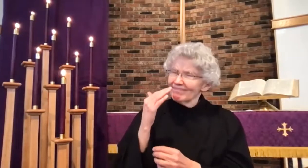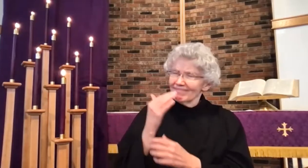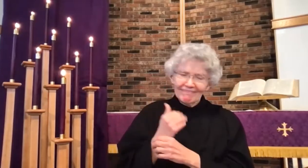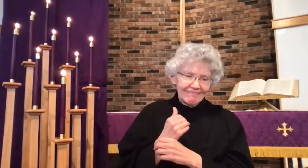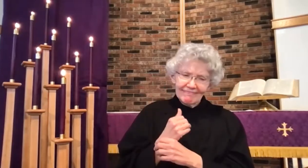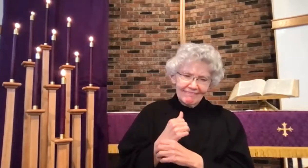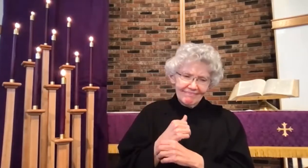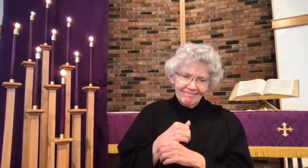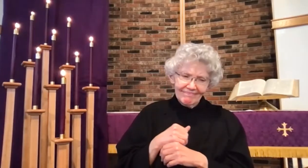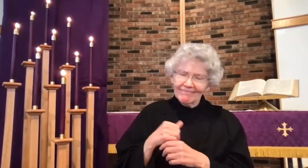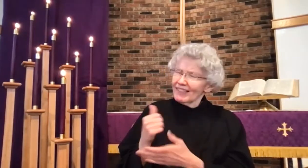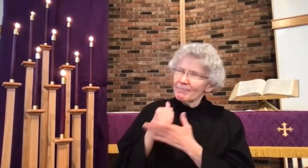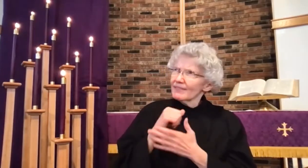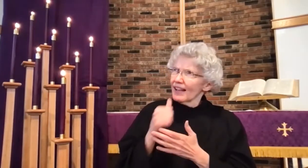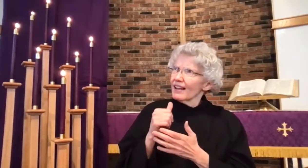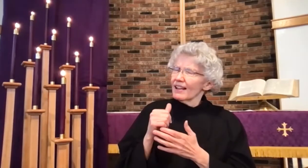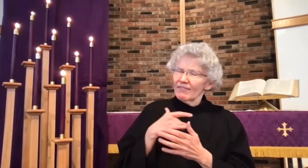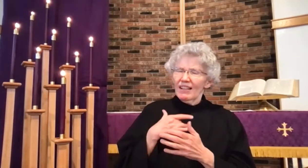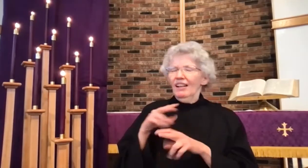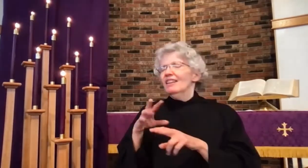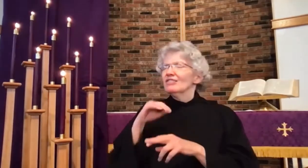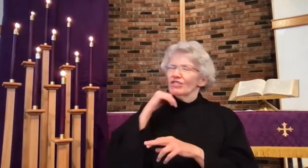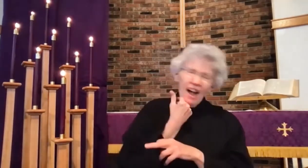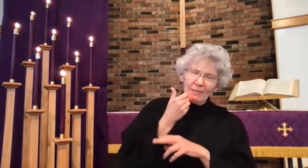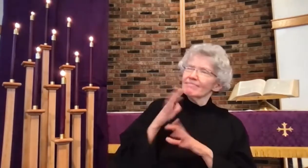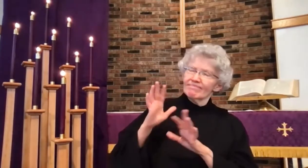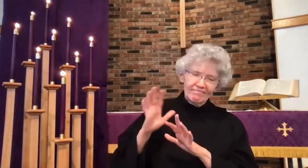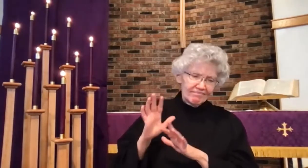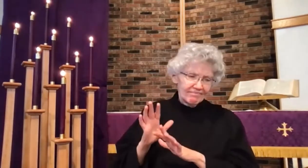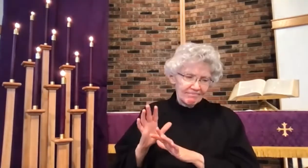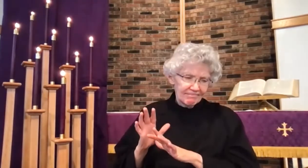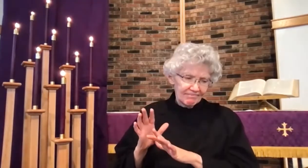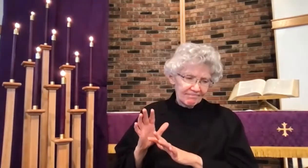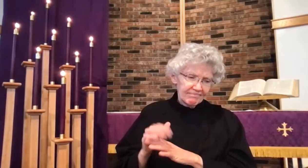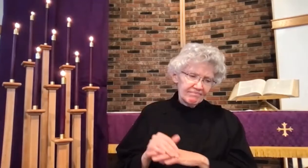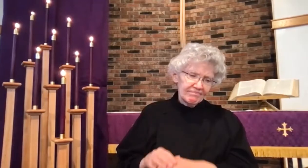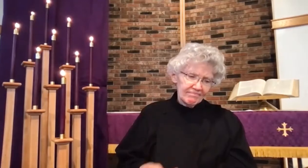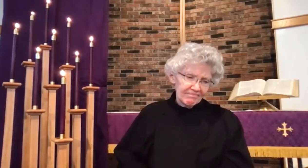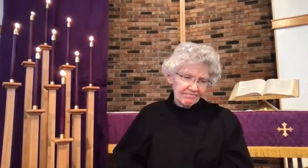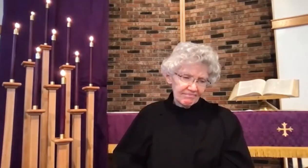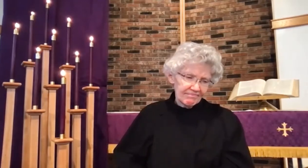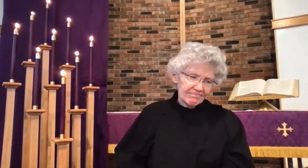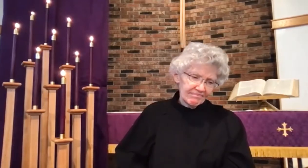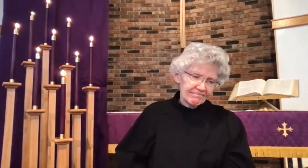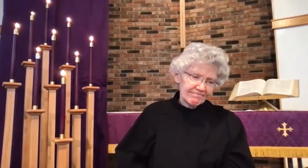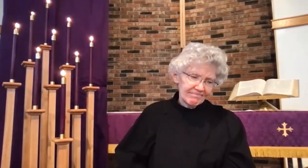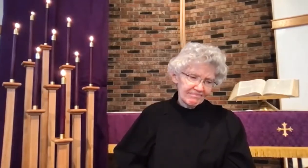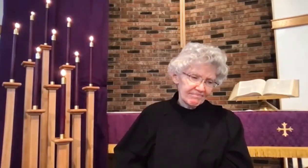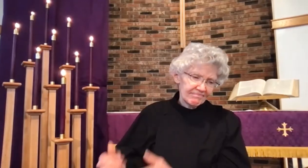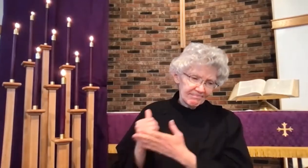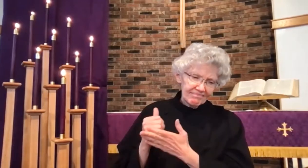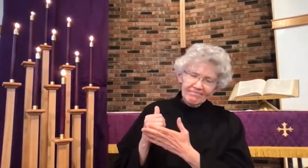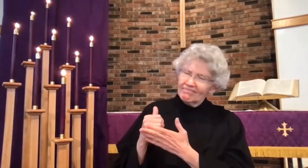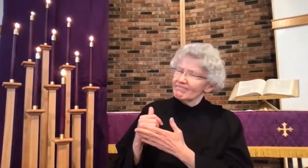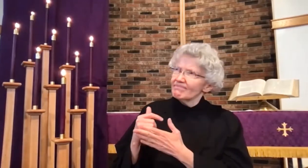Therefore, I have set my face like flint, and I know that I shall not be put